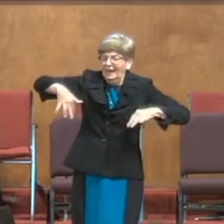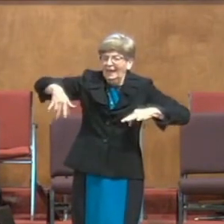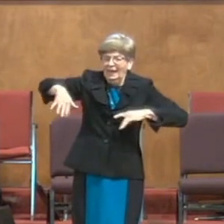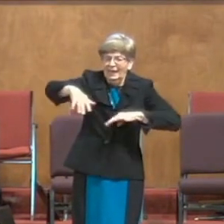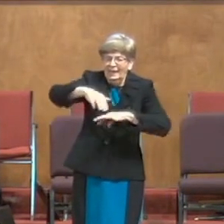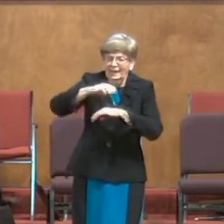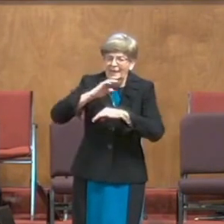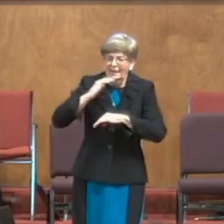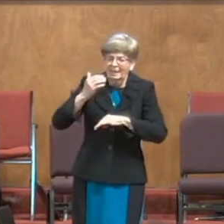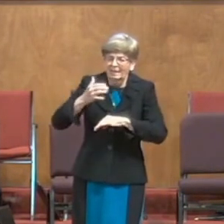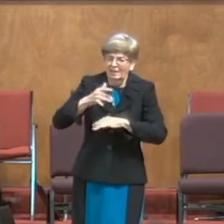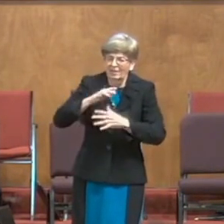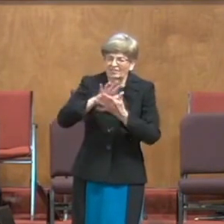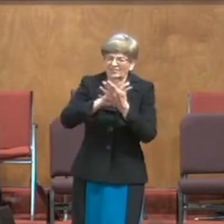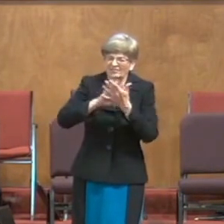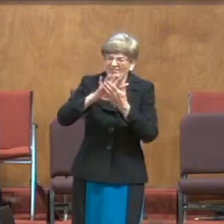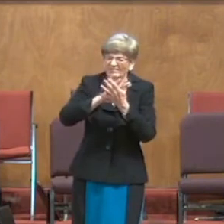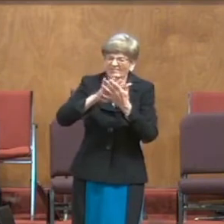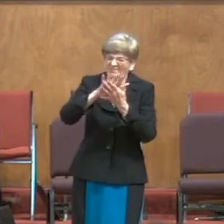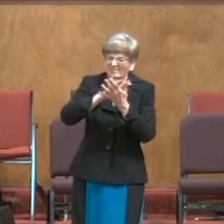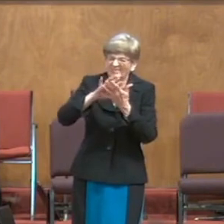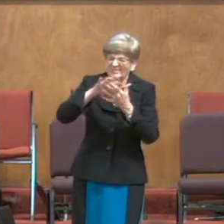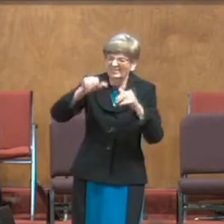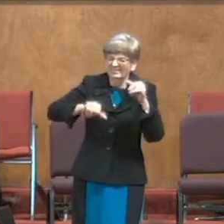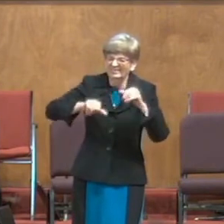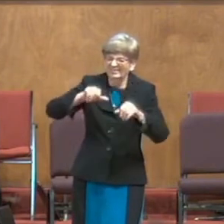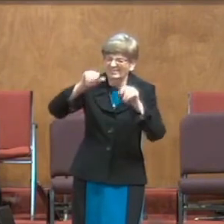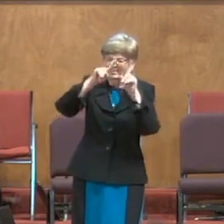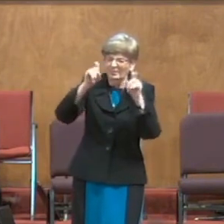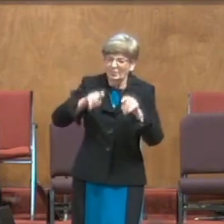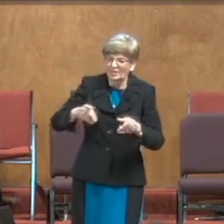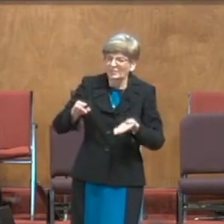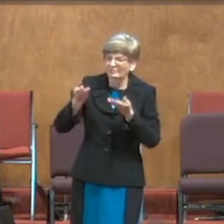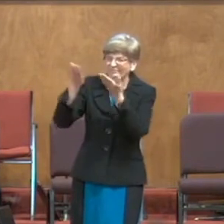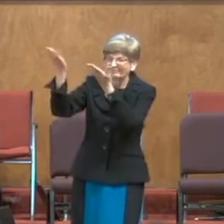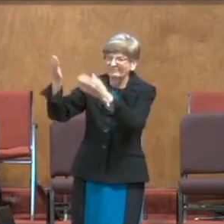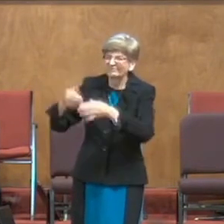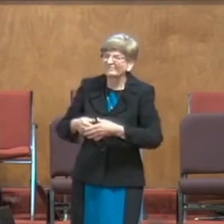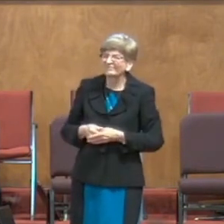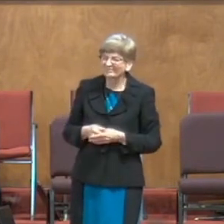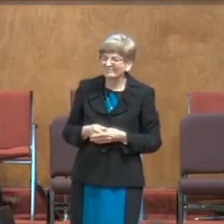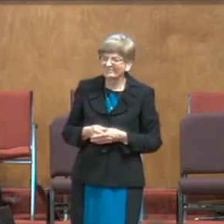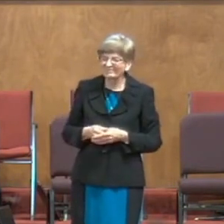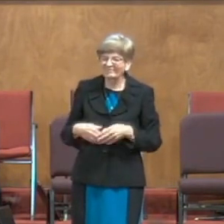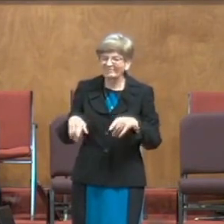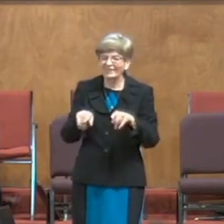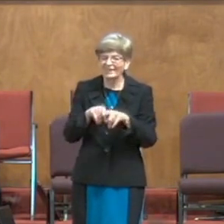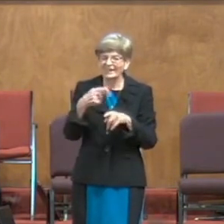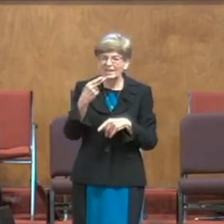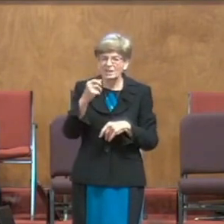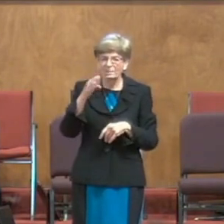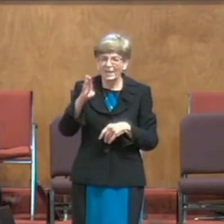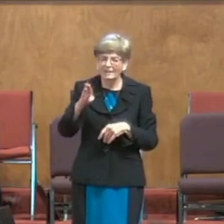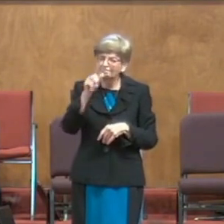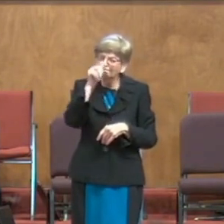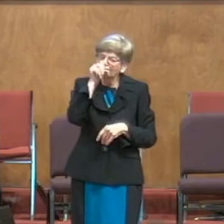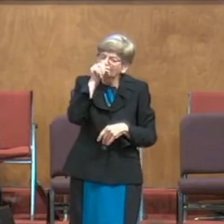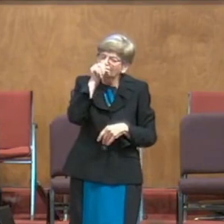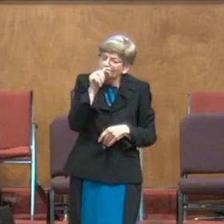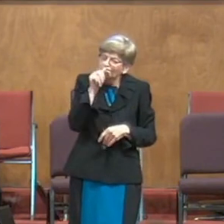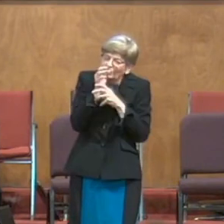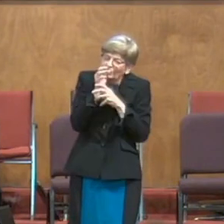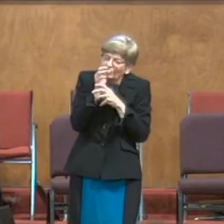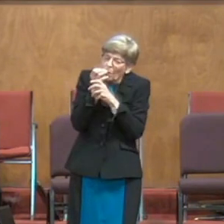you and our doubts to you. And that like Habakkuk, we would hold on to Jesus, the author